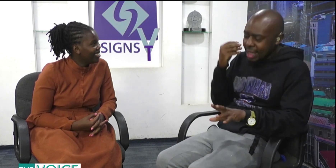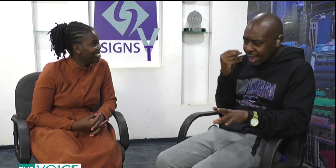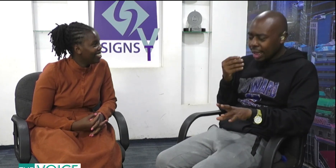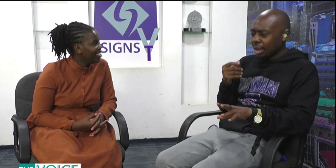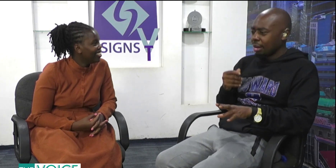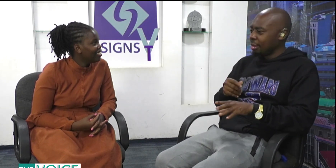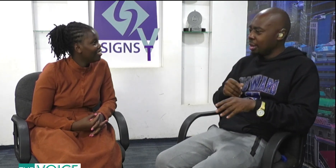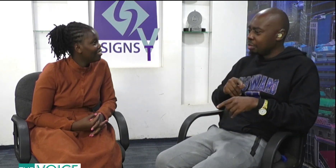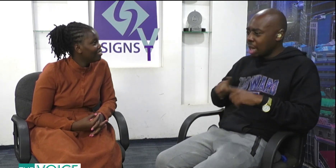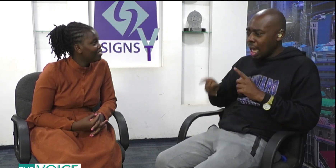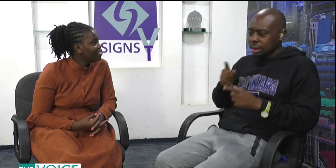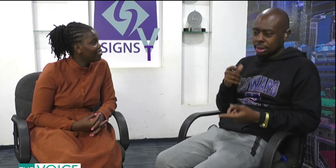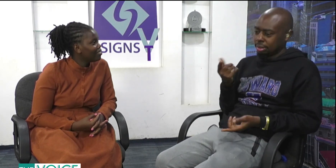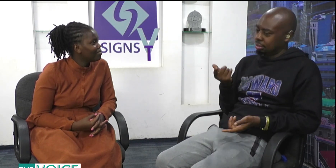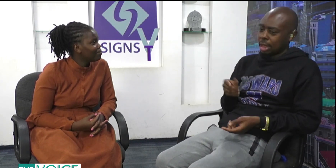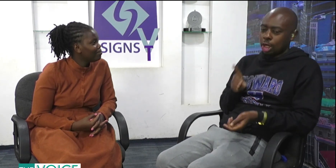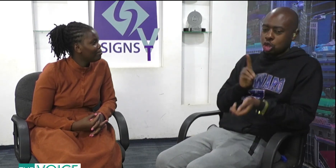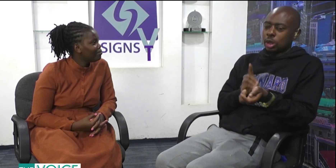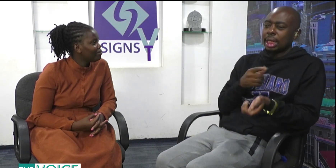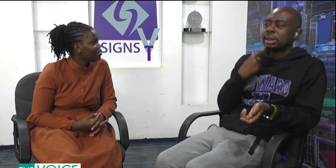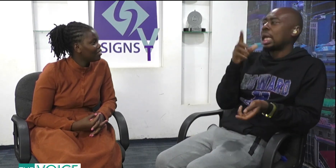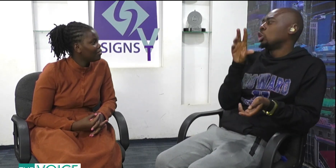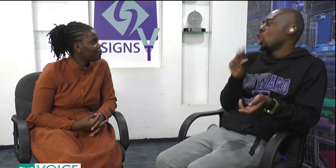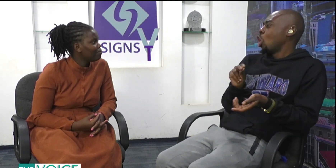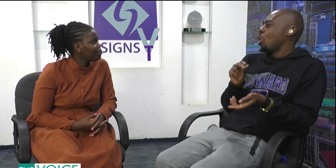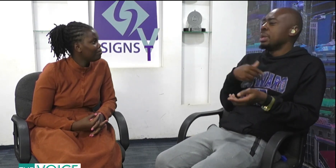Because he wanted me to learn in Nyangoma.